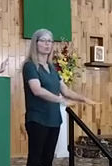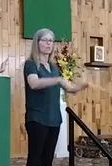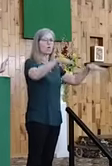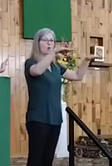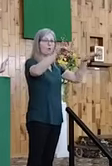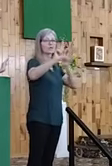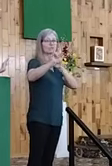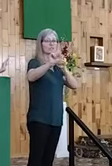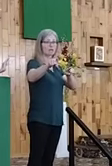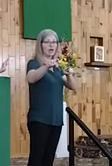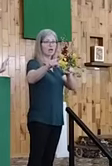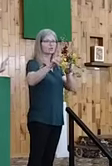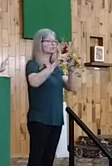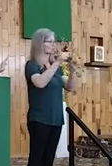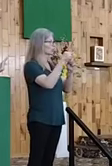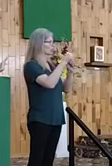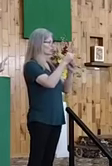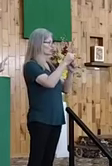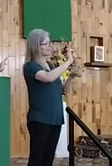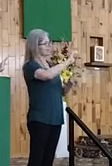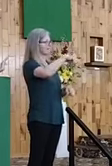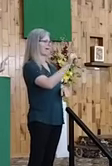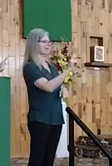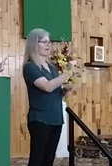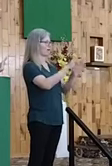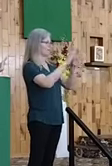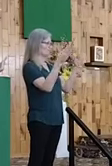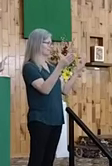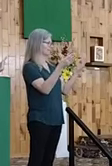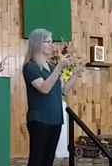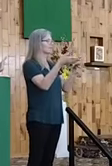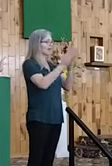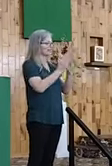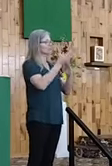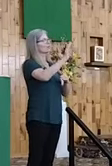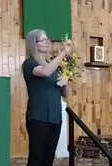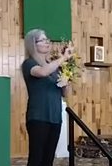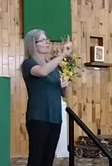to the word ever. And we ask this in Christ, our Lord.